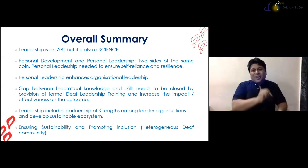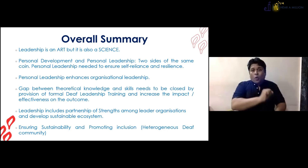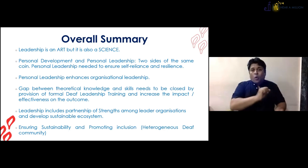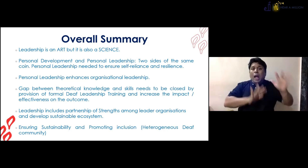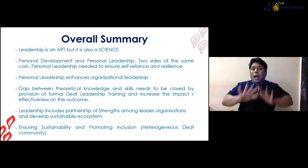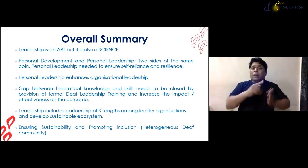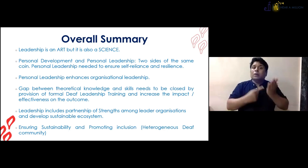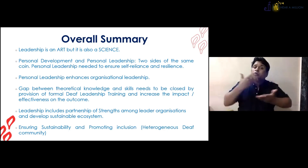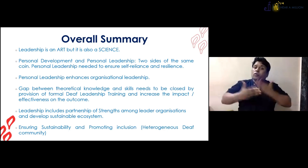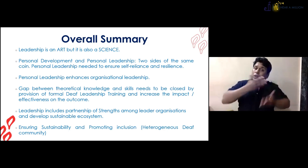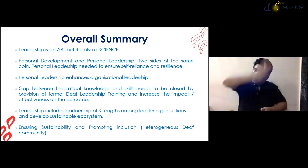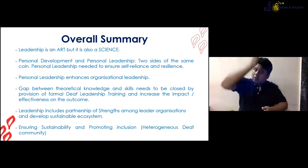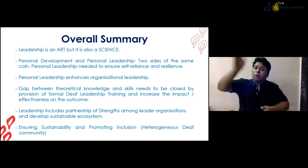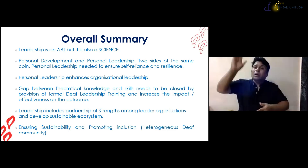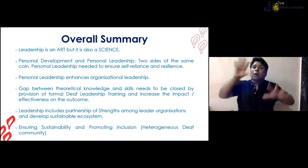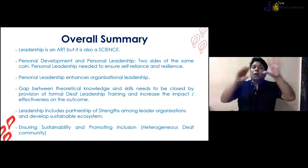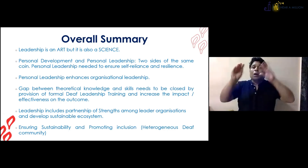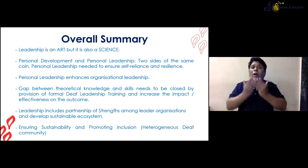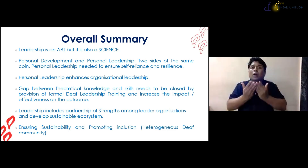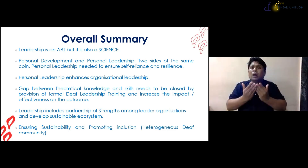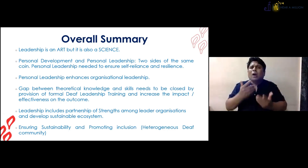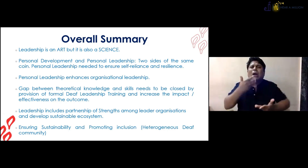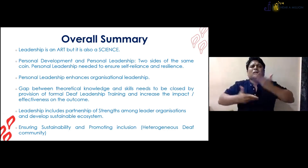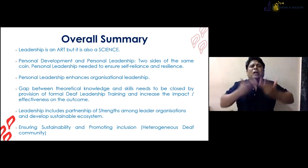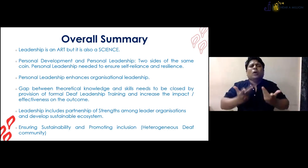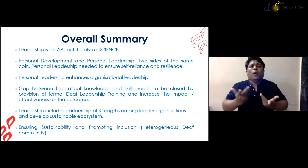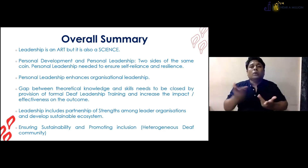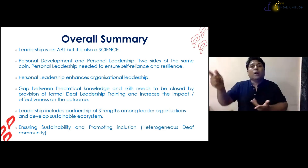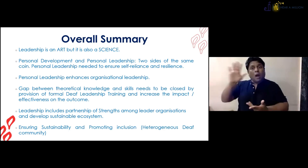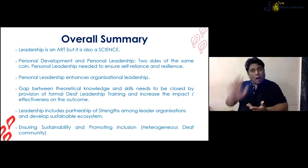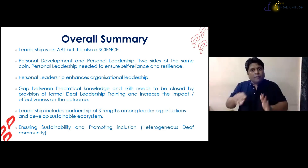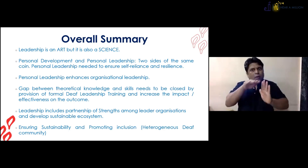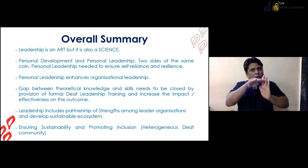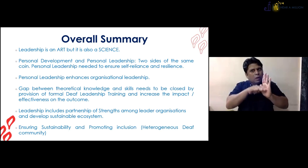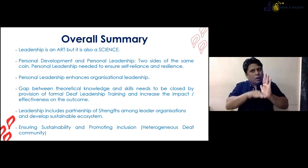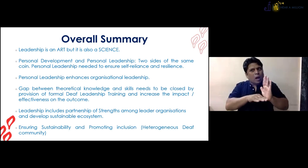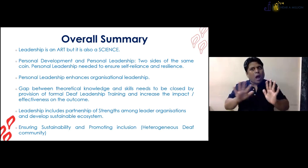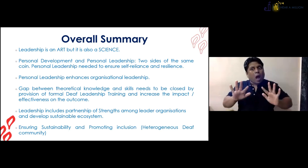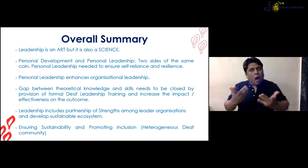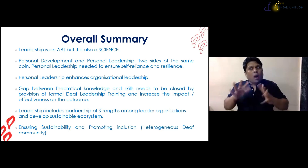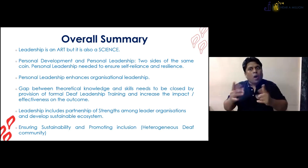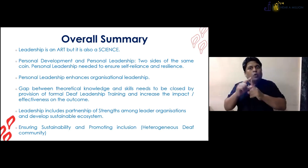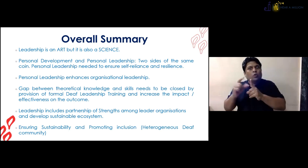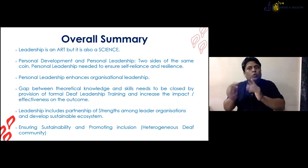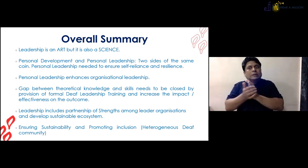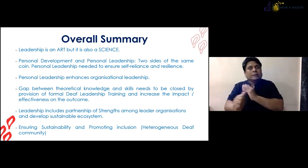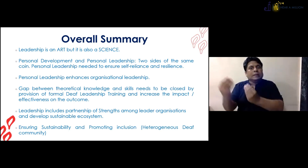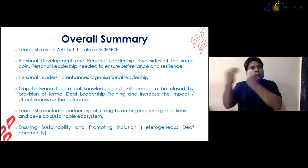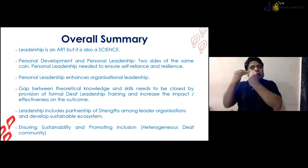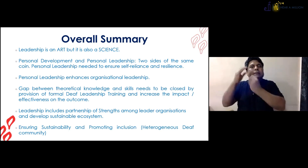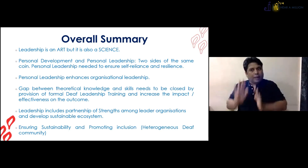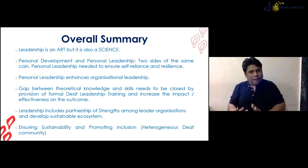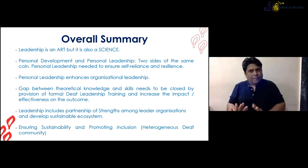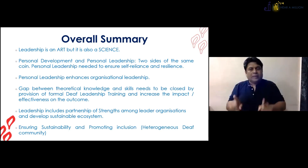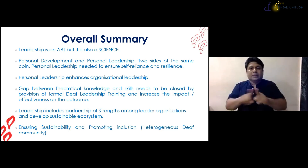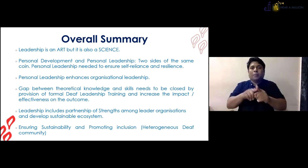requires training. Even, actors' children go for training. Why? Because there are levels of